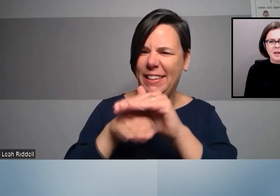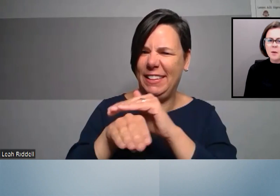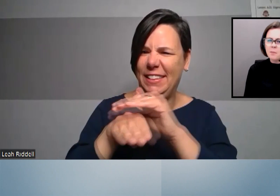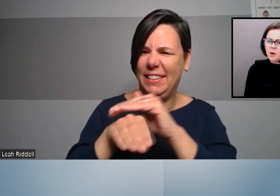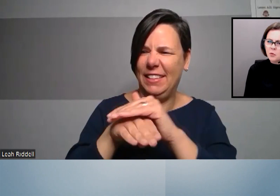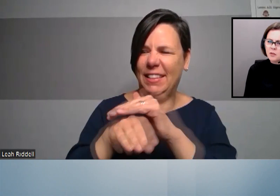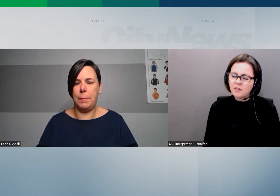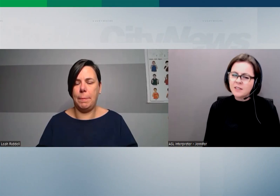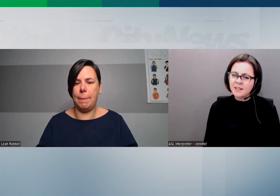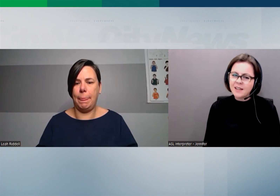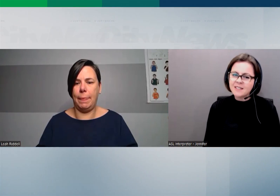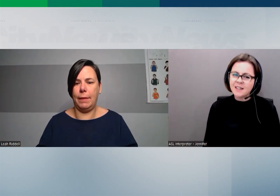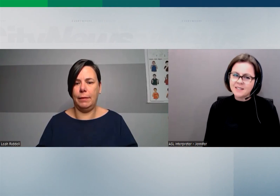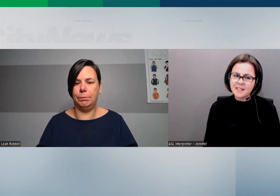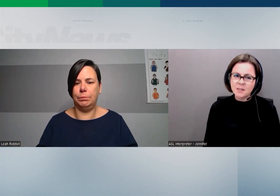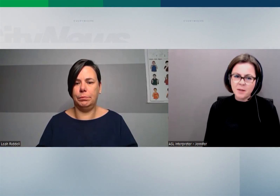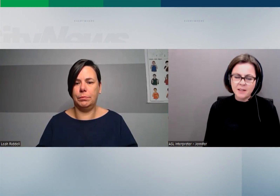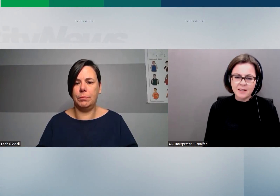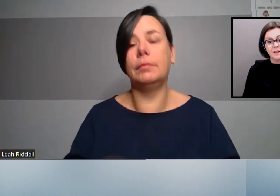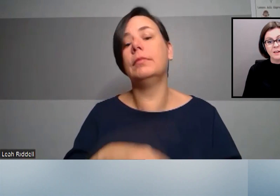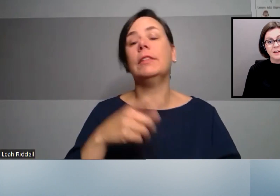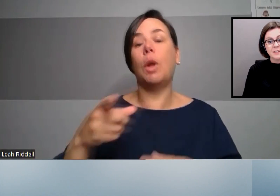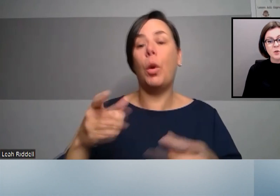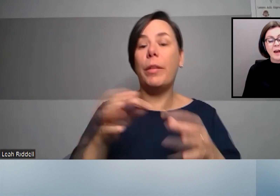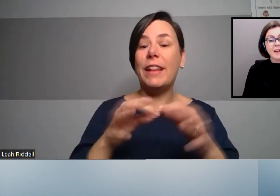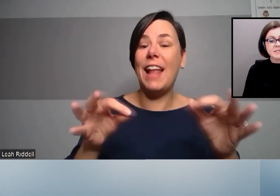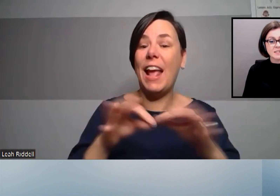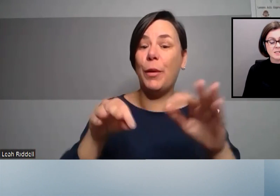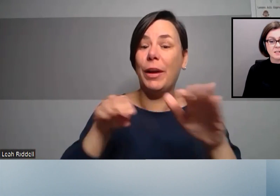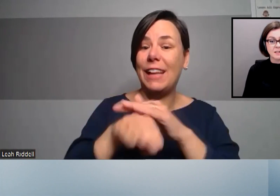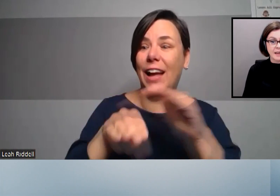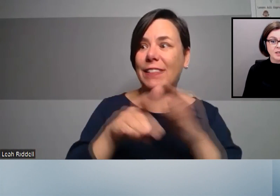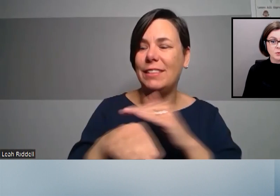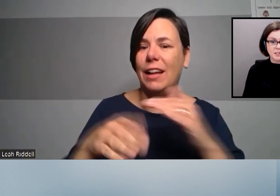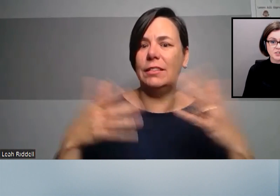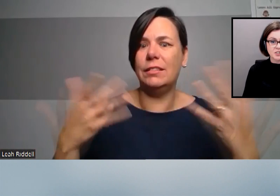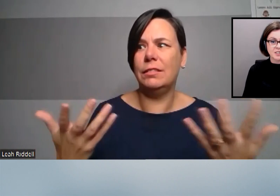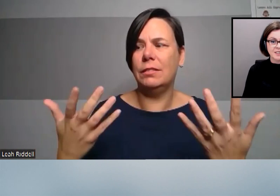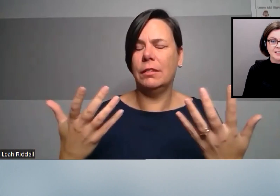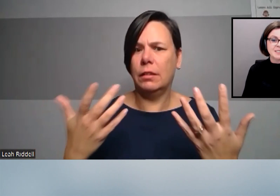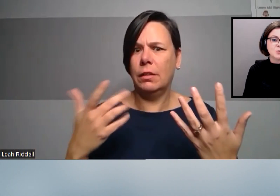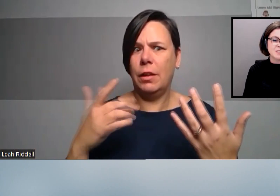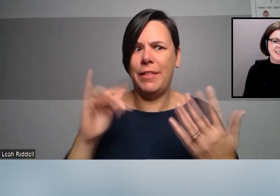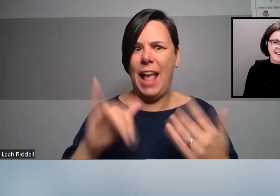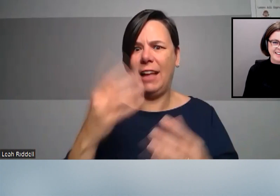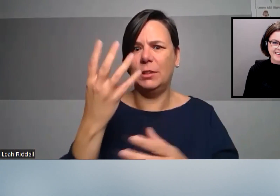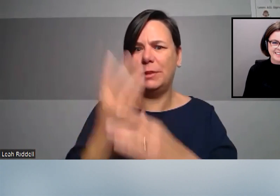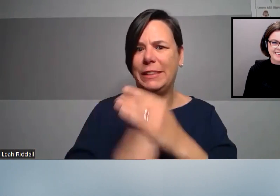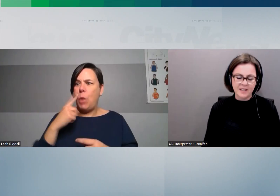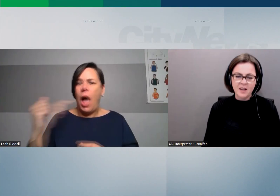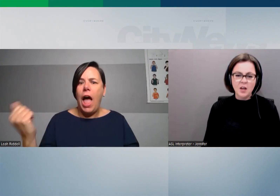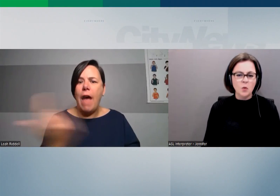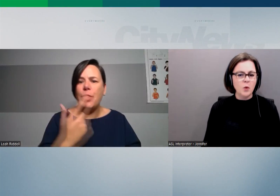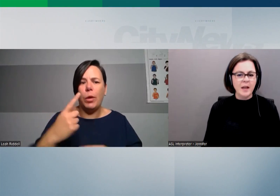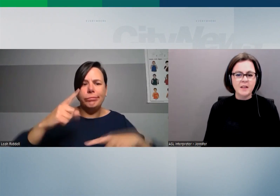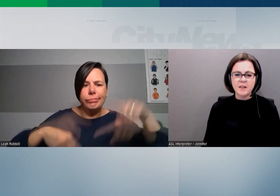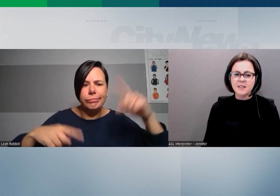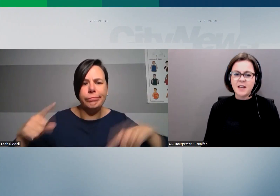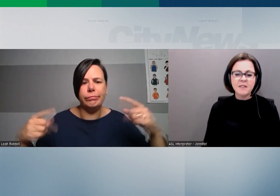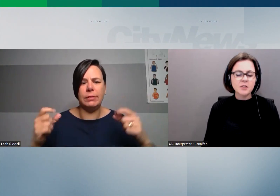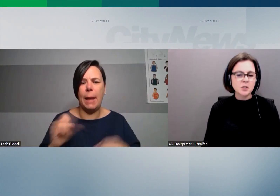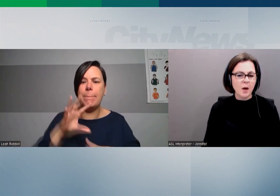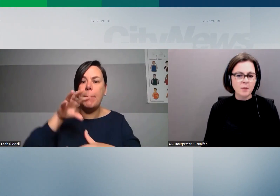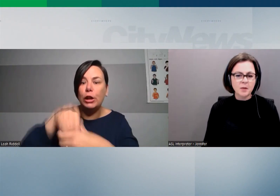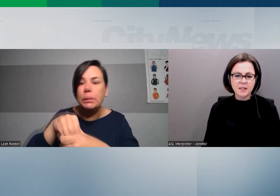equity, but we're neglecting accessibility. So access to language is what's lacking. We have